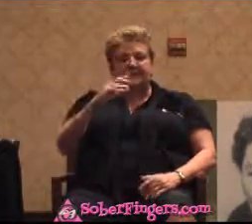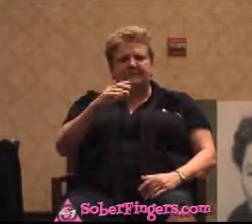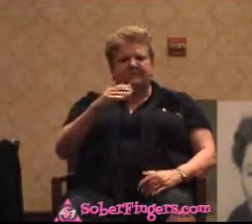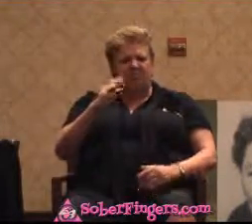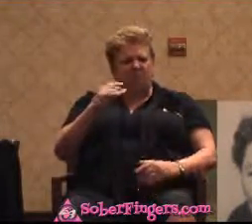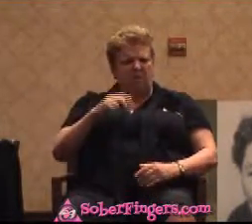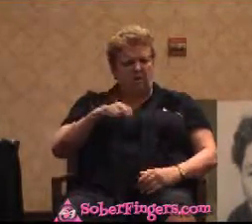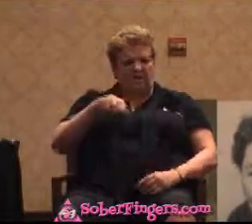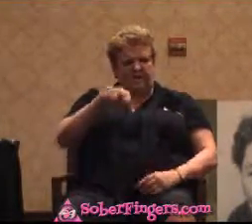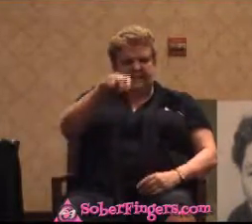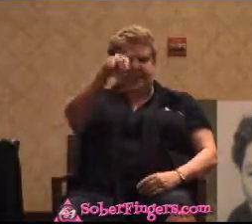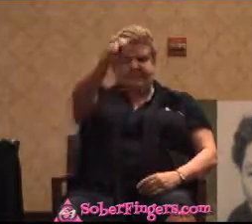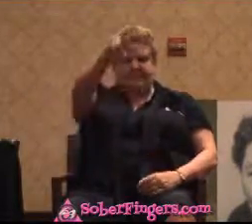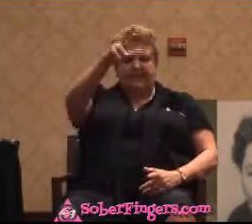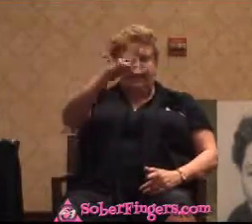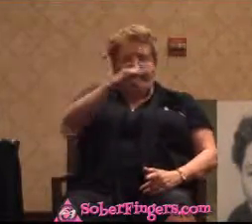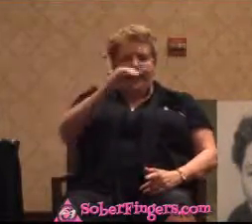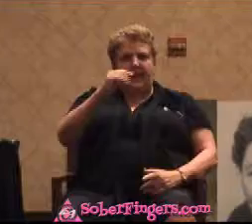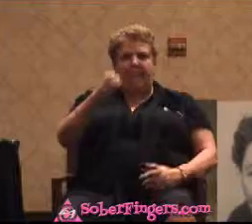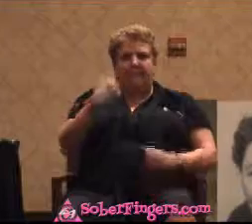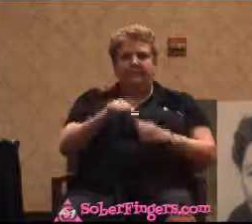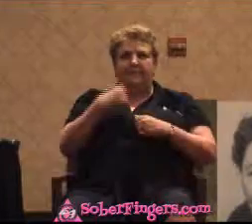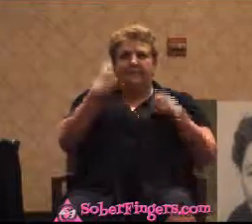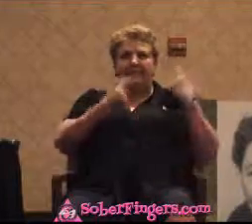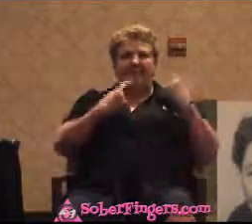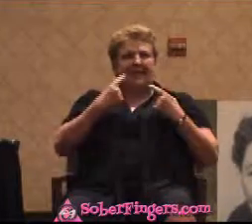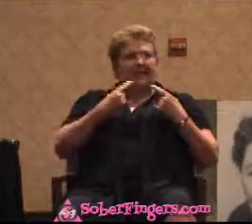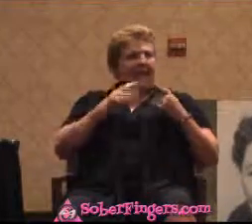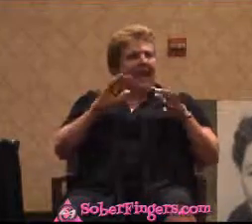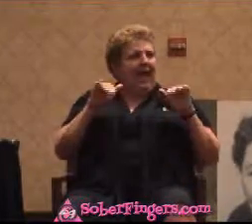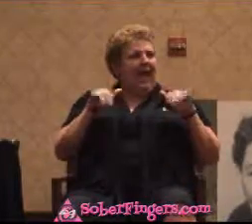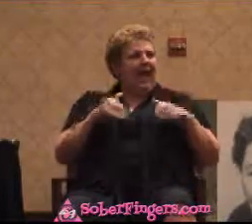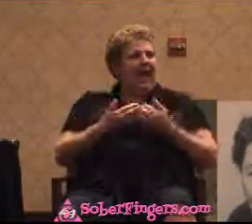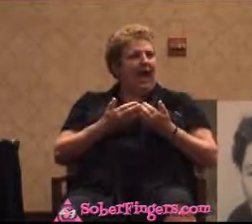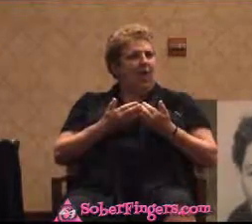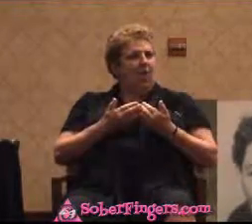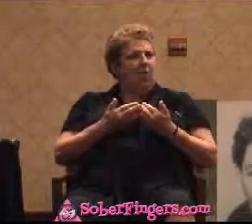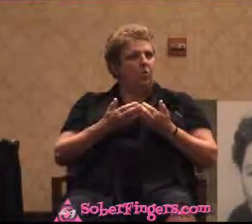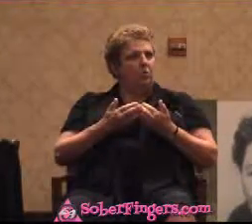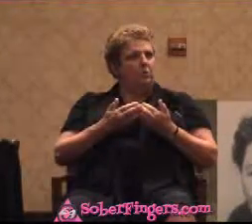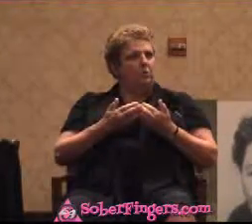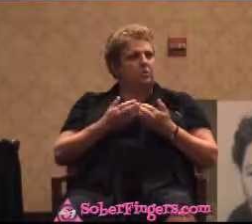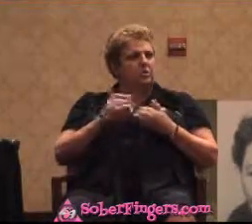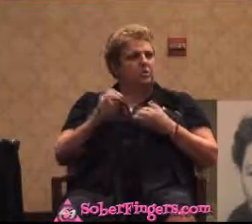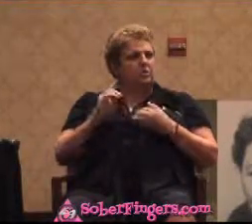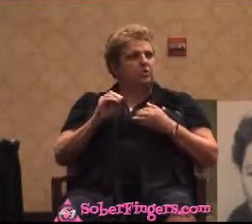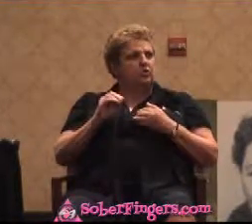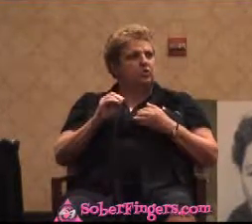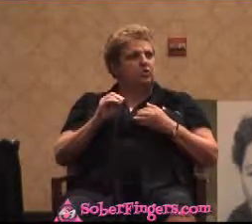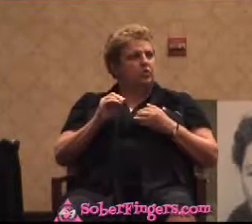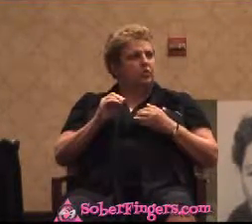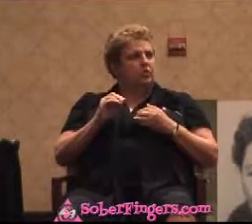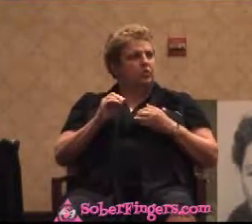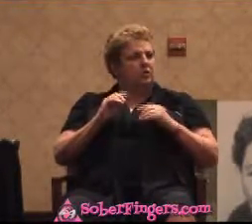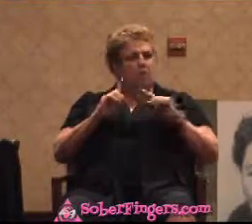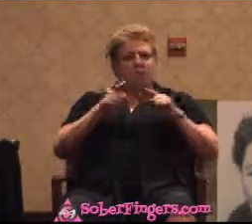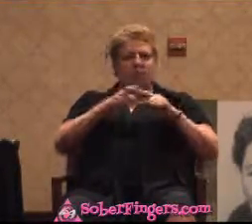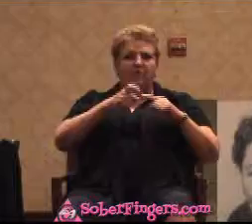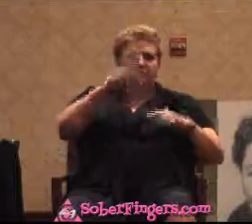steps. And I remember thinking to myself, how do you go from sleeping on the sidewalks and